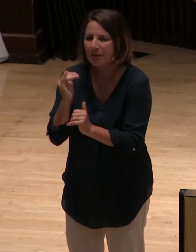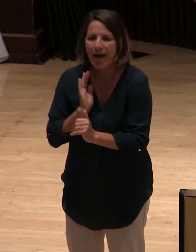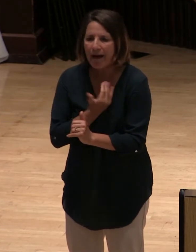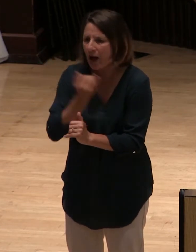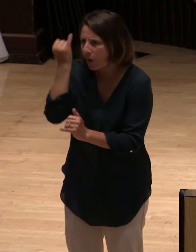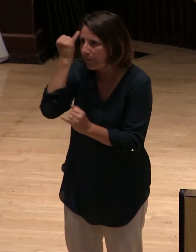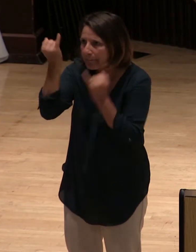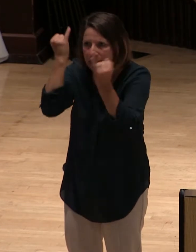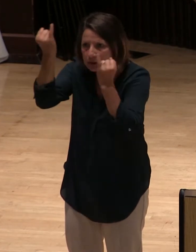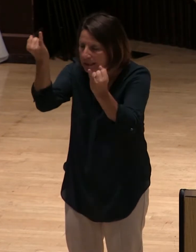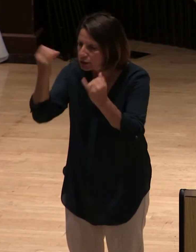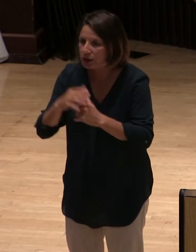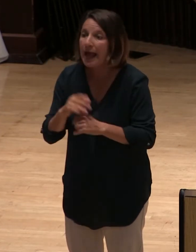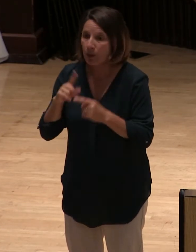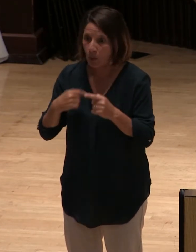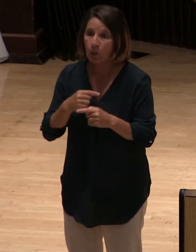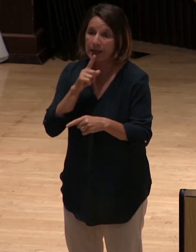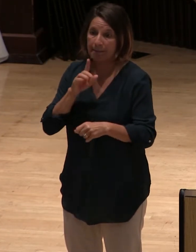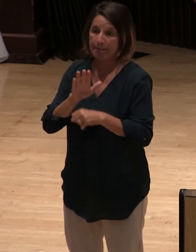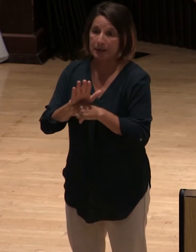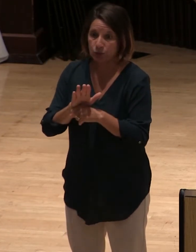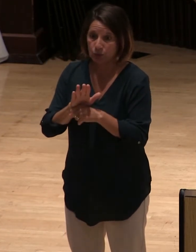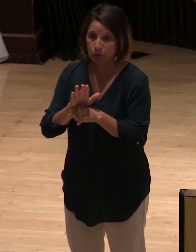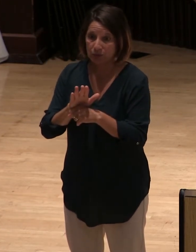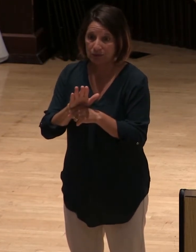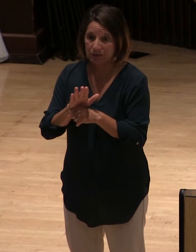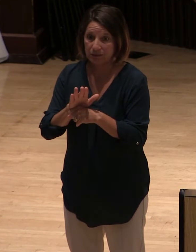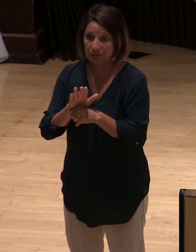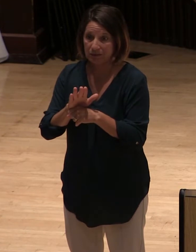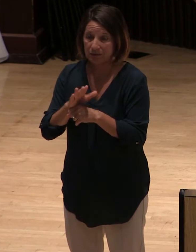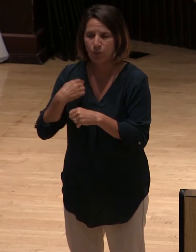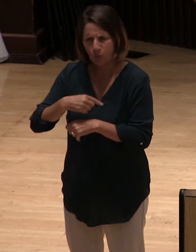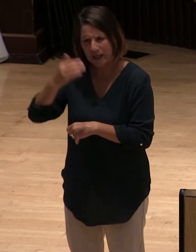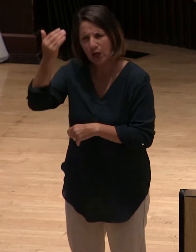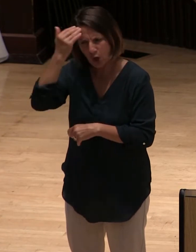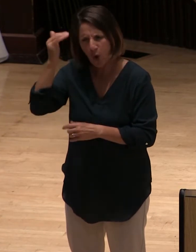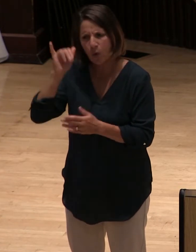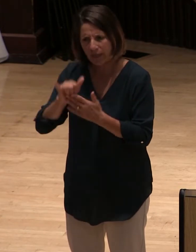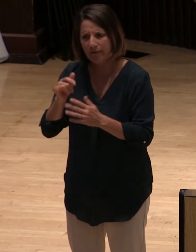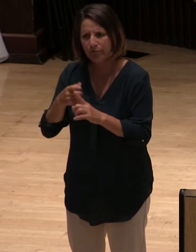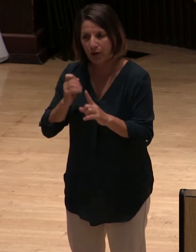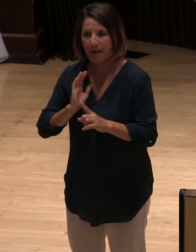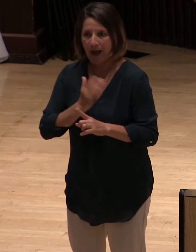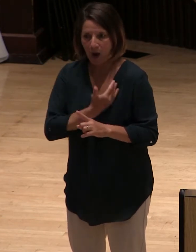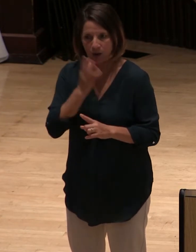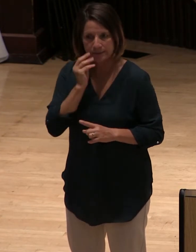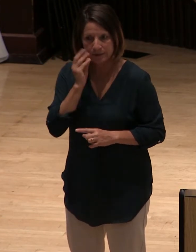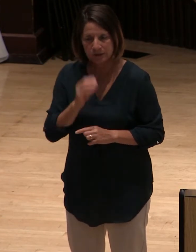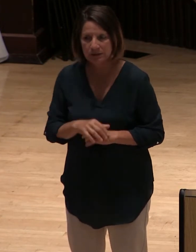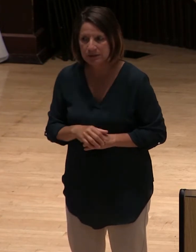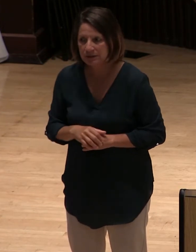and what we can commit ourselves to. We know that from our experience.